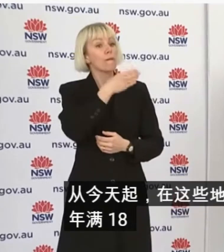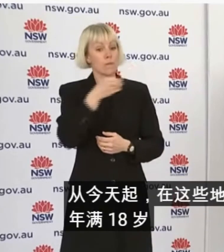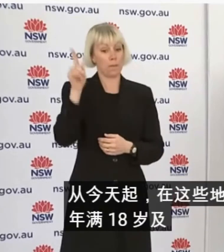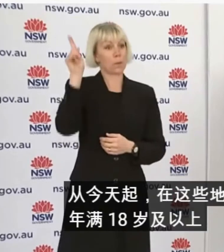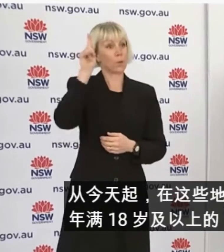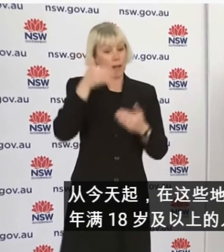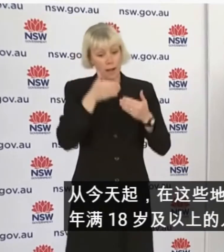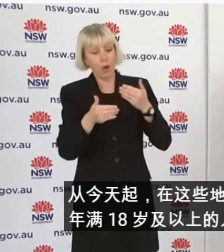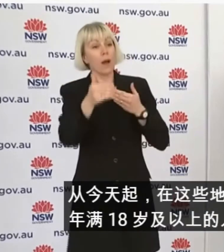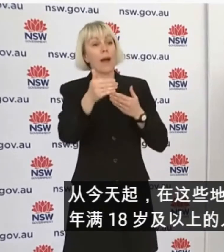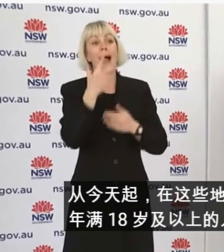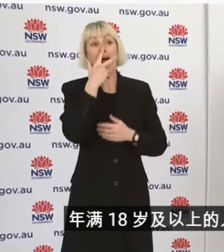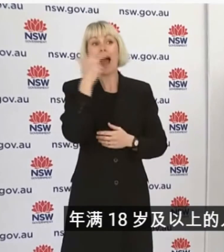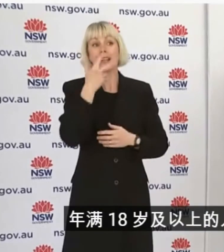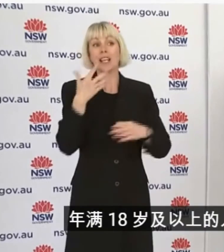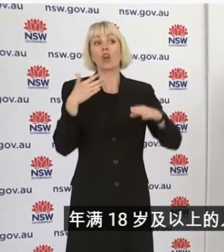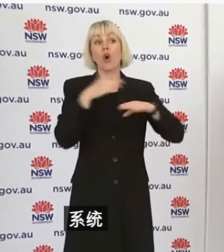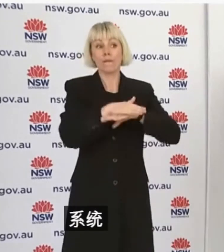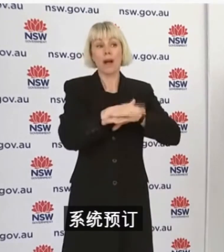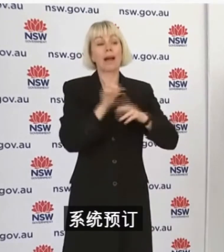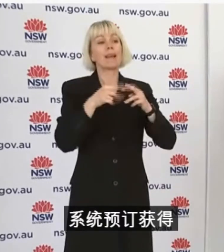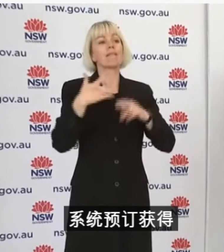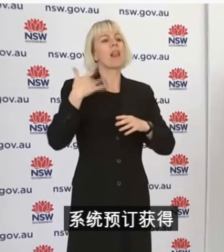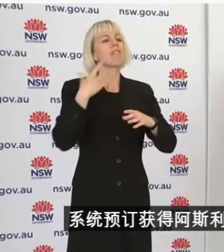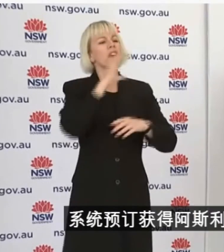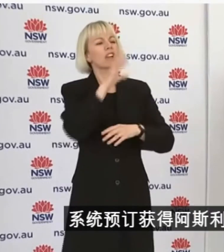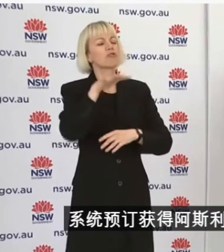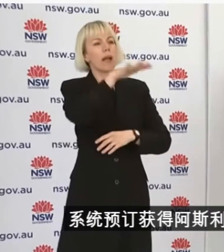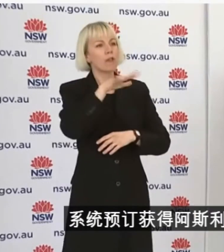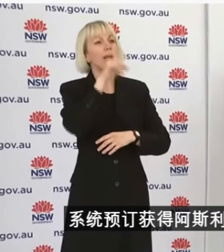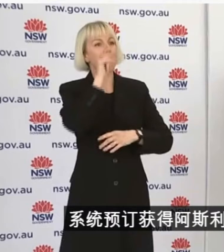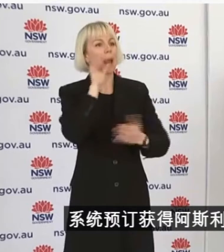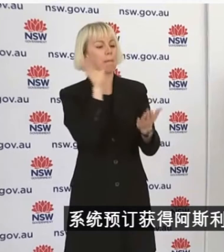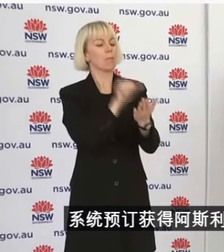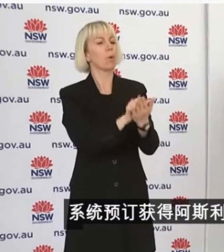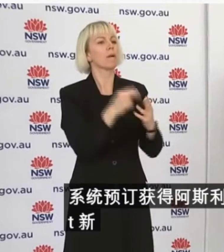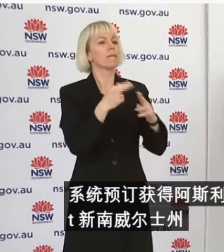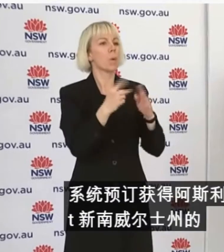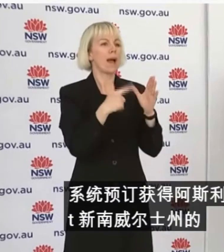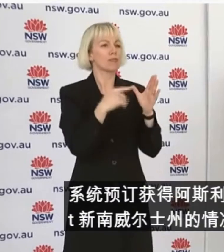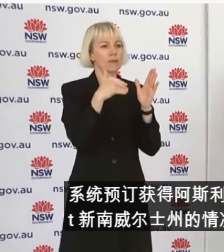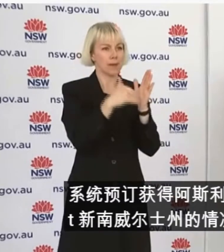people 18 and over will be able to book through the system to get AstraZeneca, and obviously